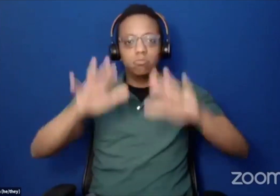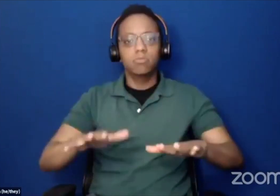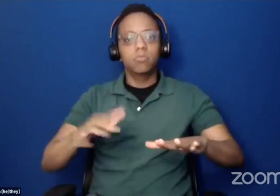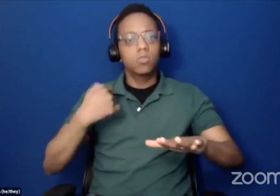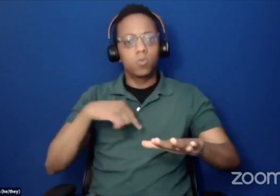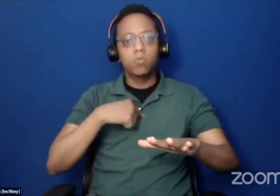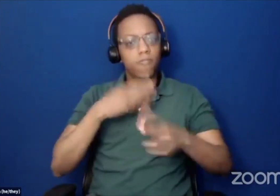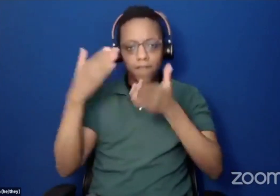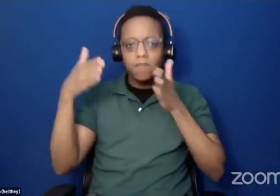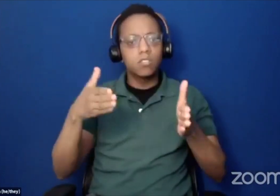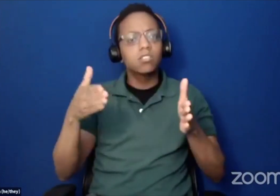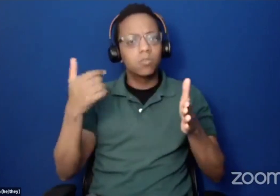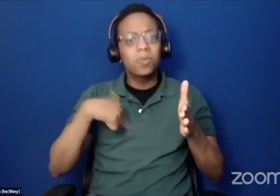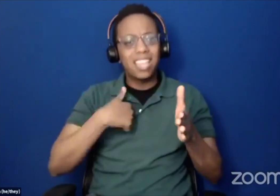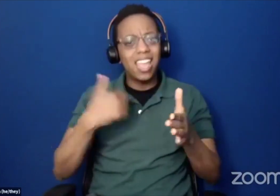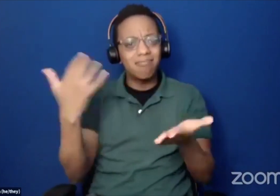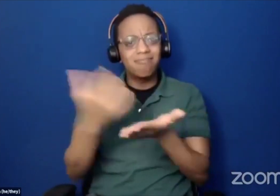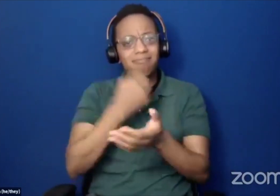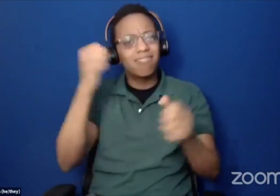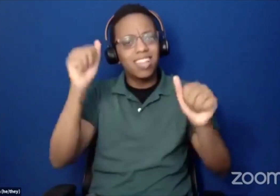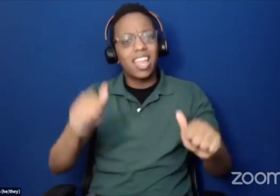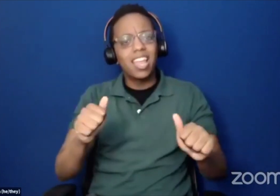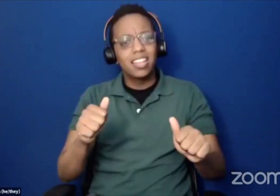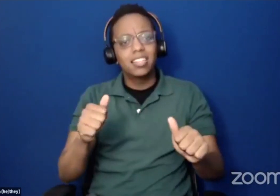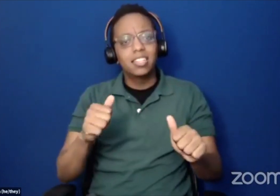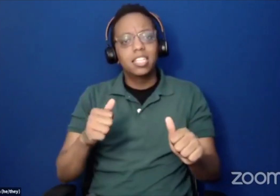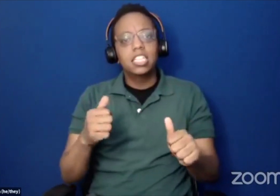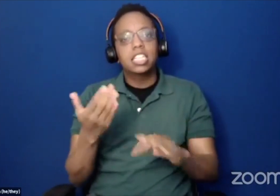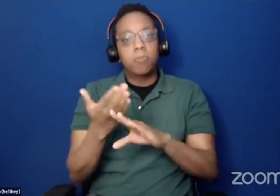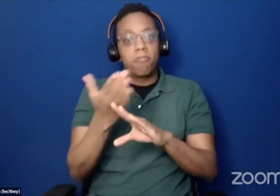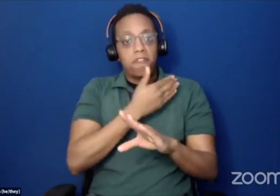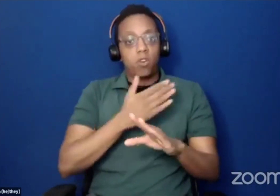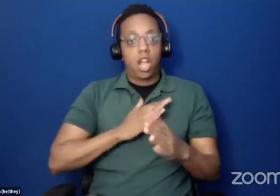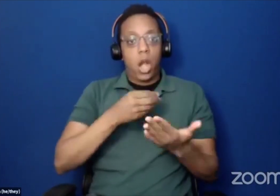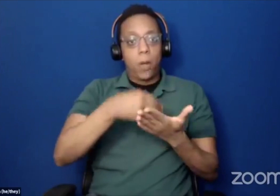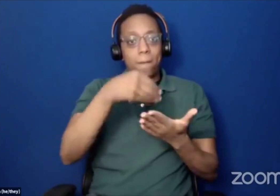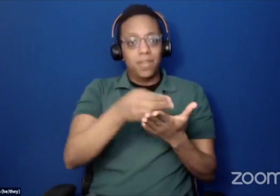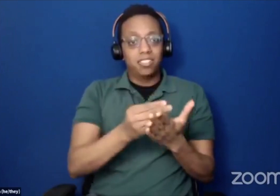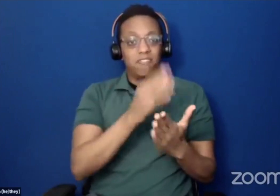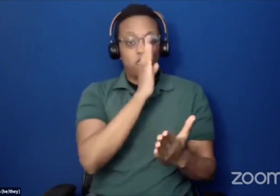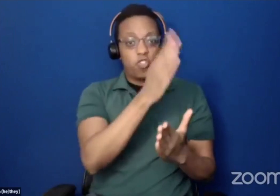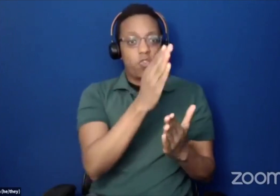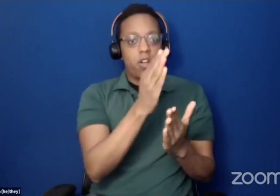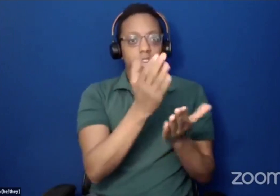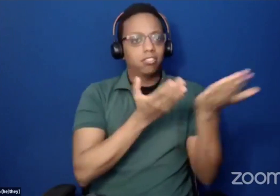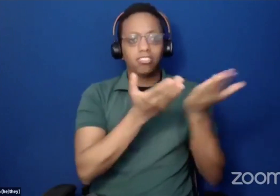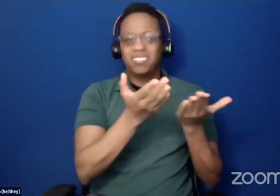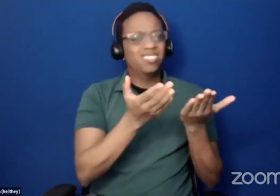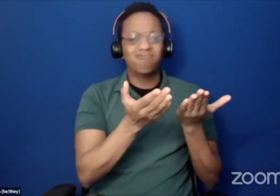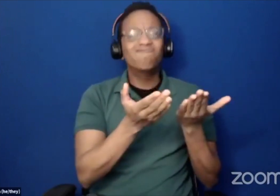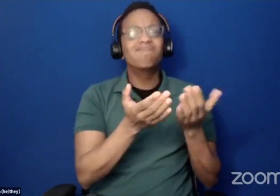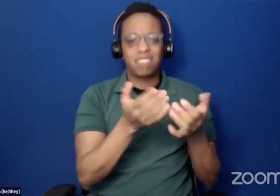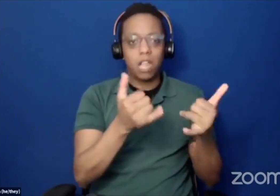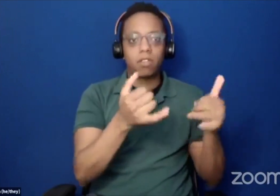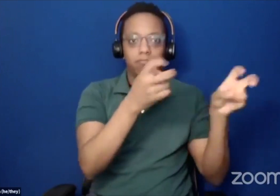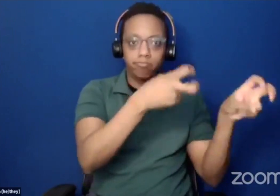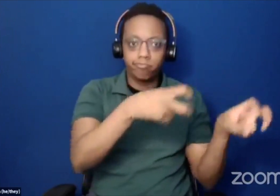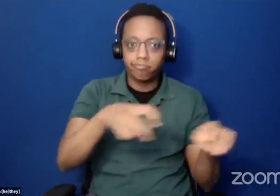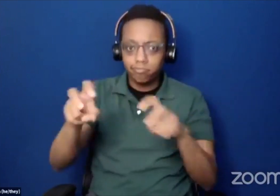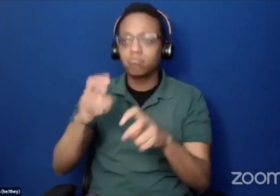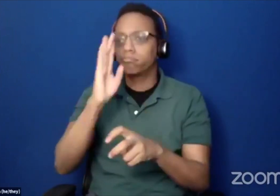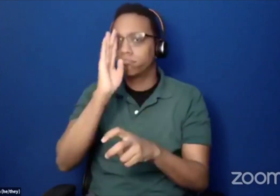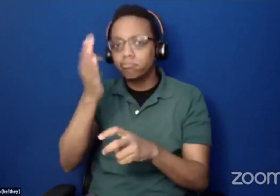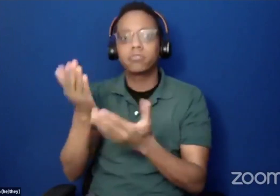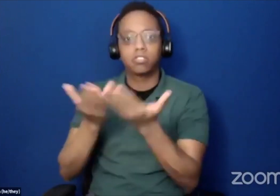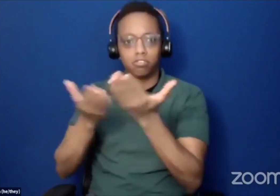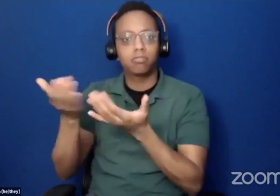and we realized that there was a huge need for direct services after COVID-19 came around. But we also had to dissect and look at what we were dealing